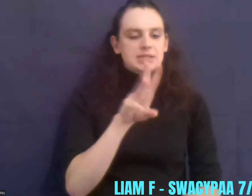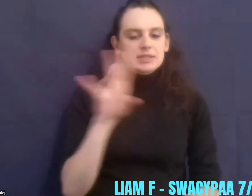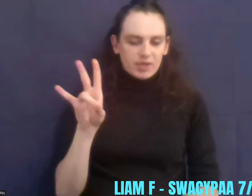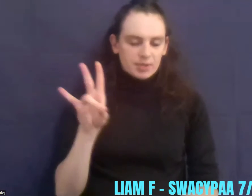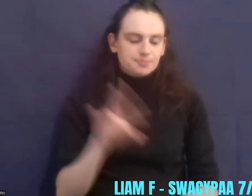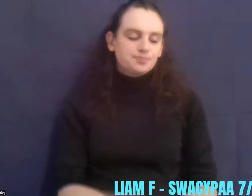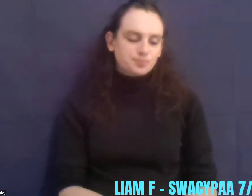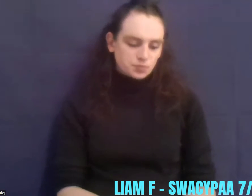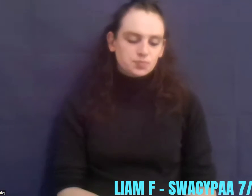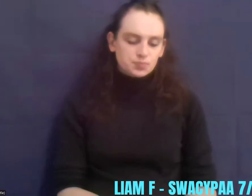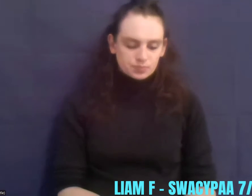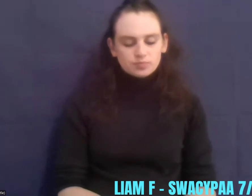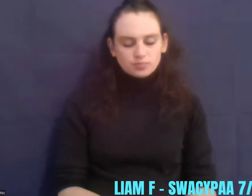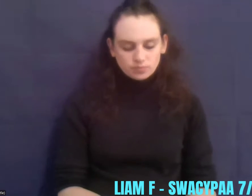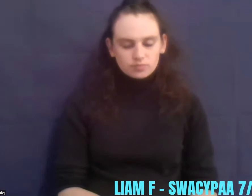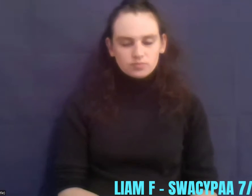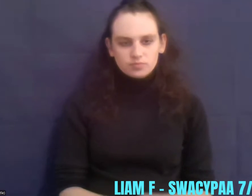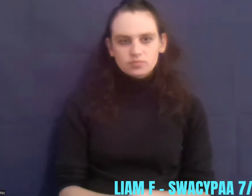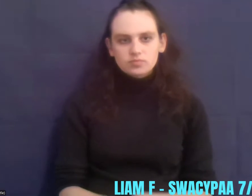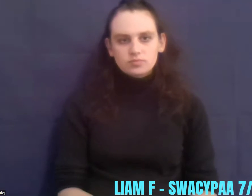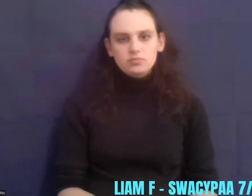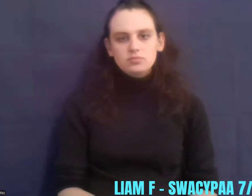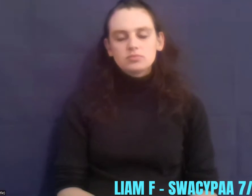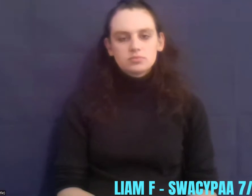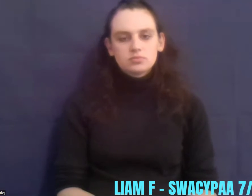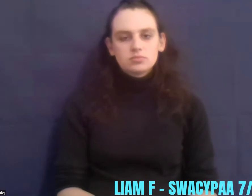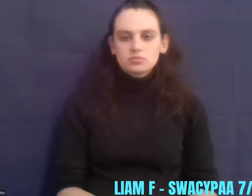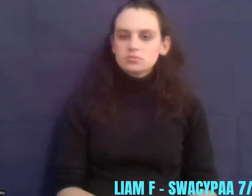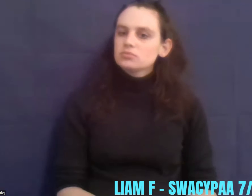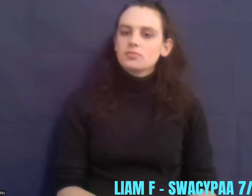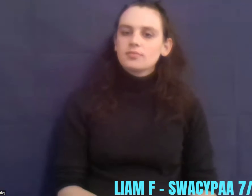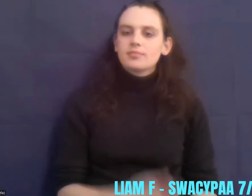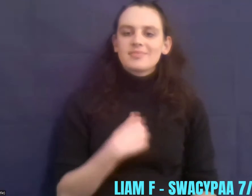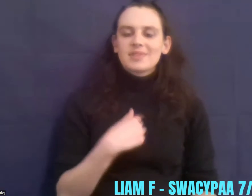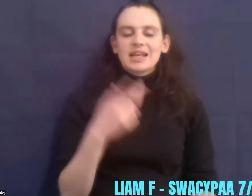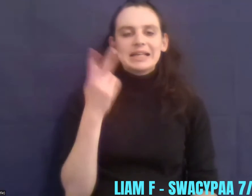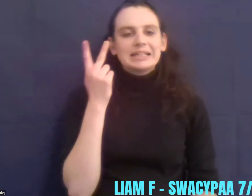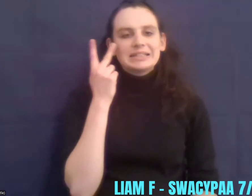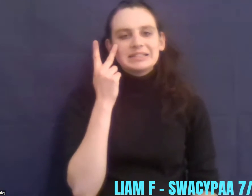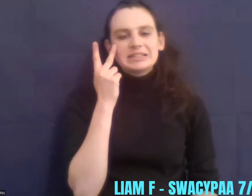because I'm seeing the layers of